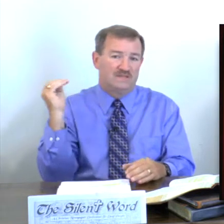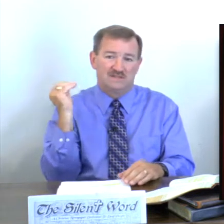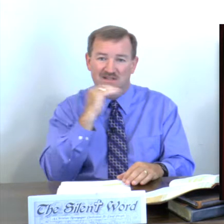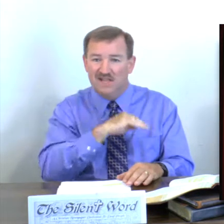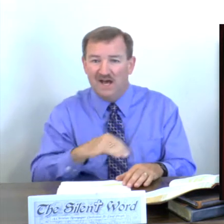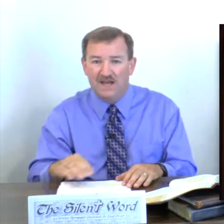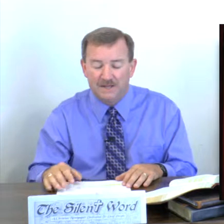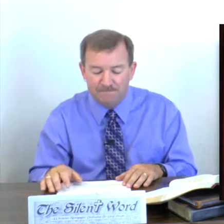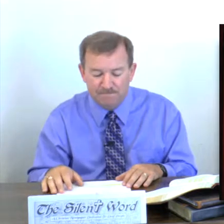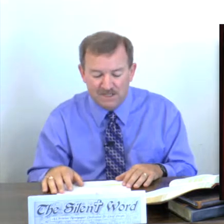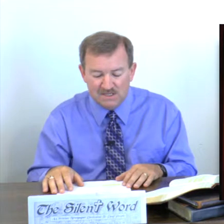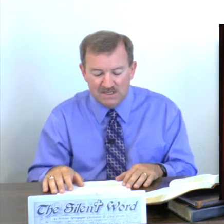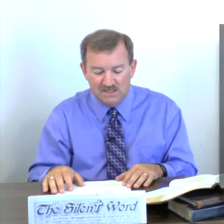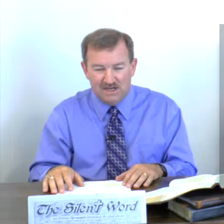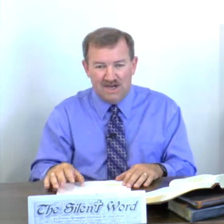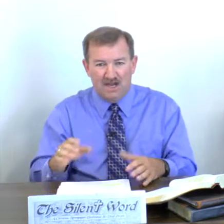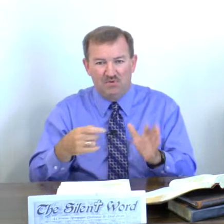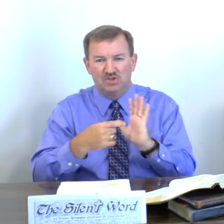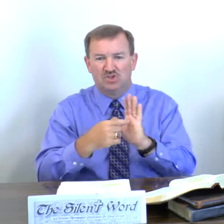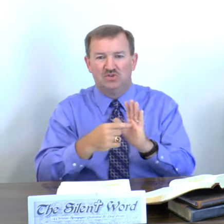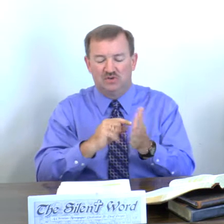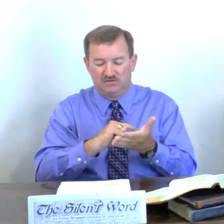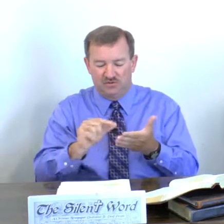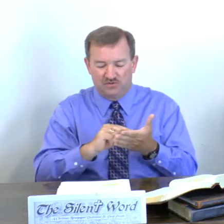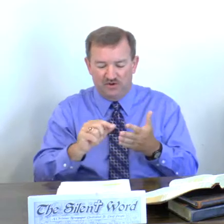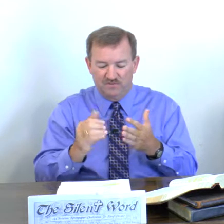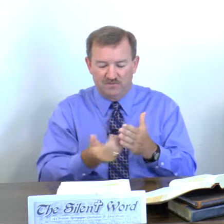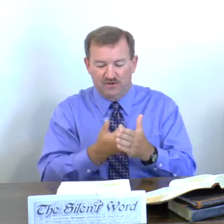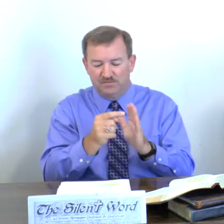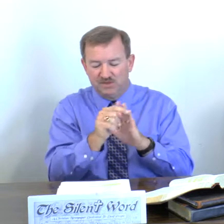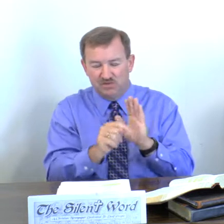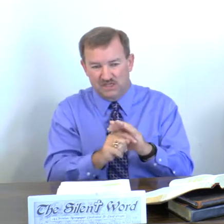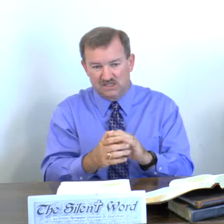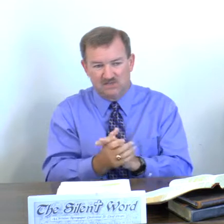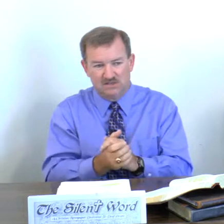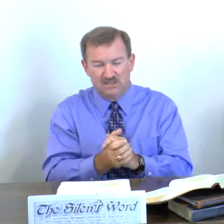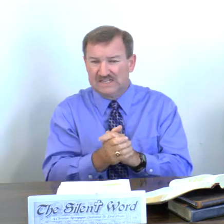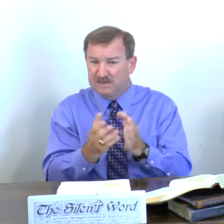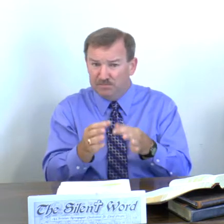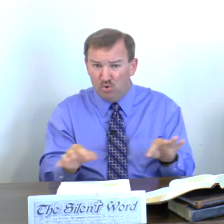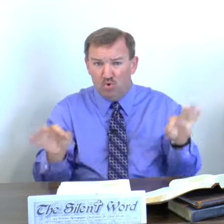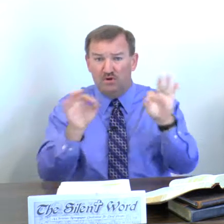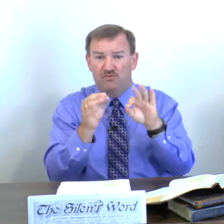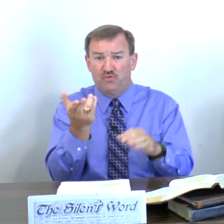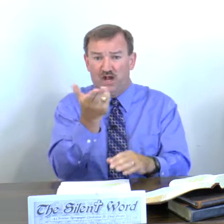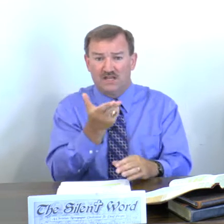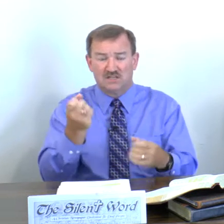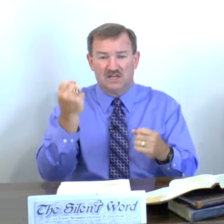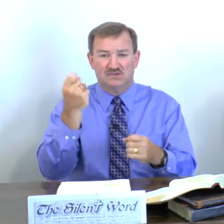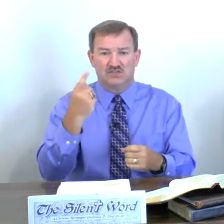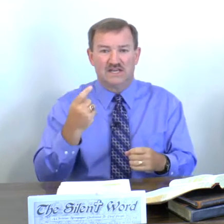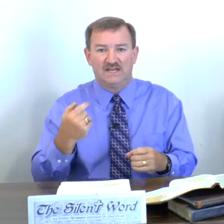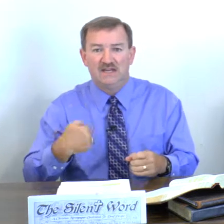always lie. I want to show you a verse from the New Testament. It's important for us to understand